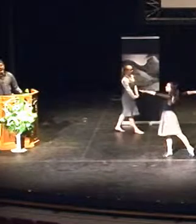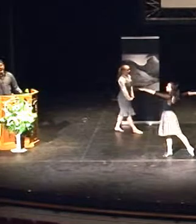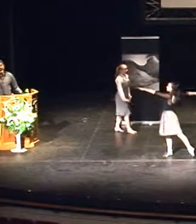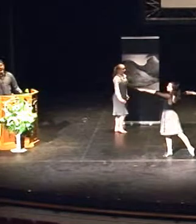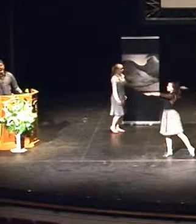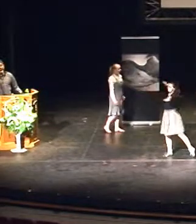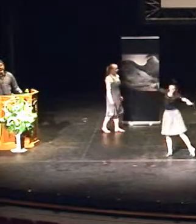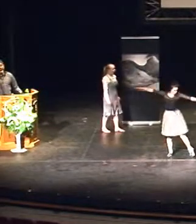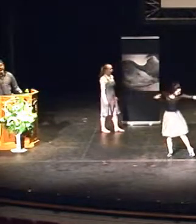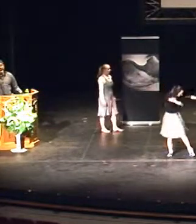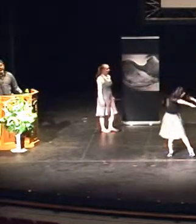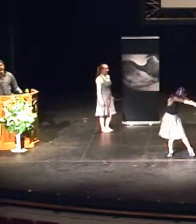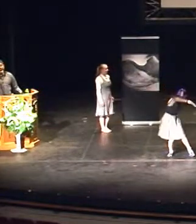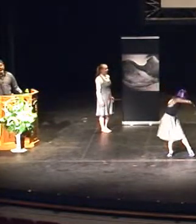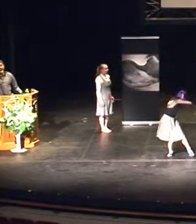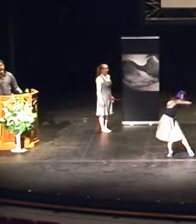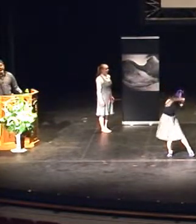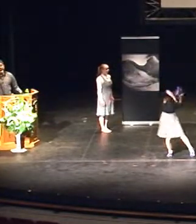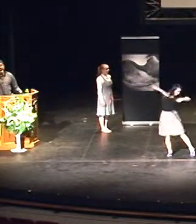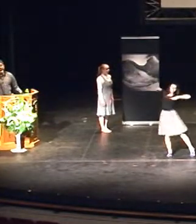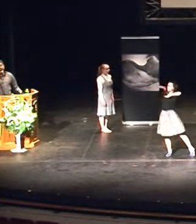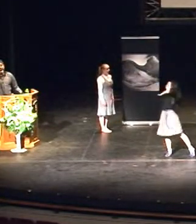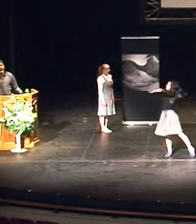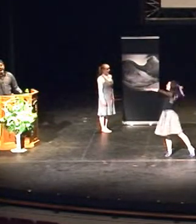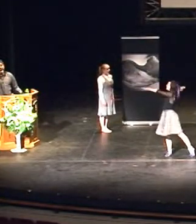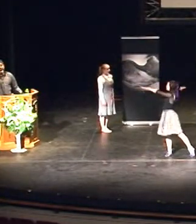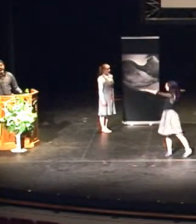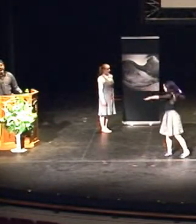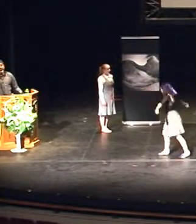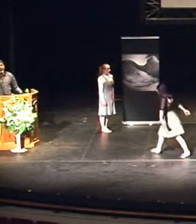I read that if you had sneezed, you would have died.